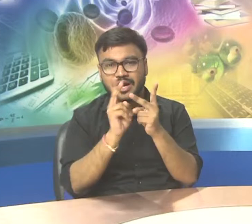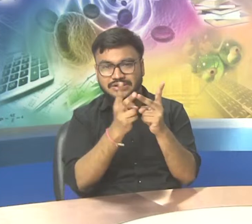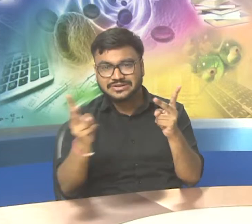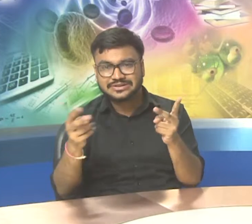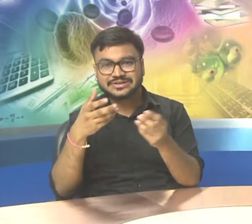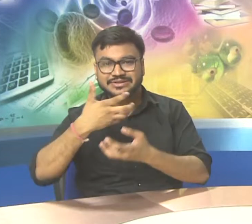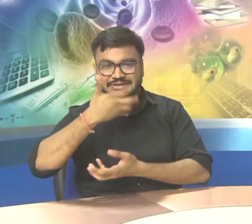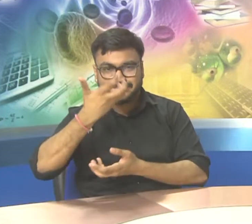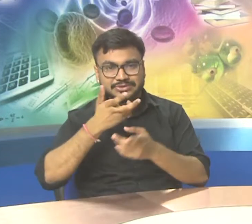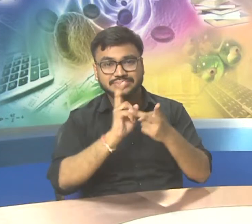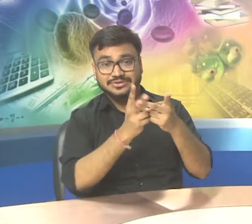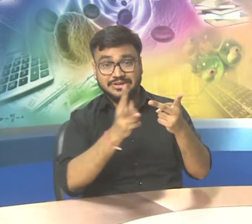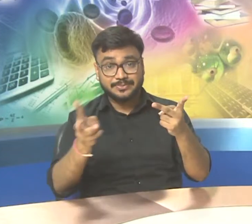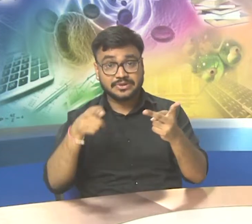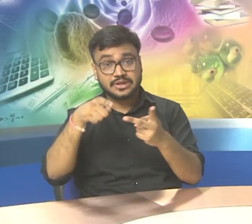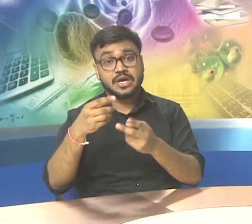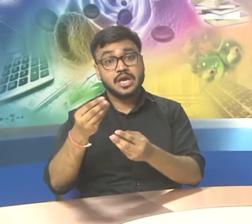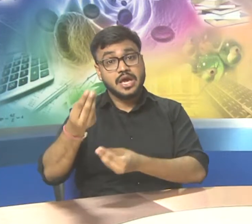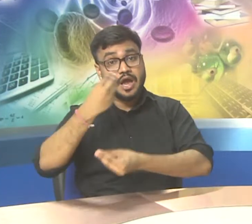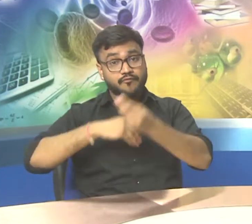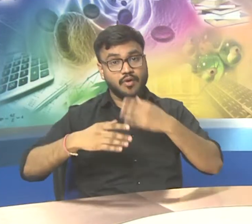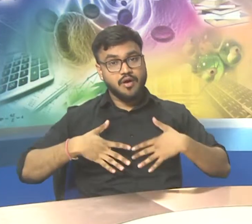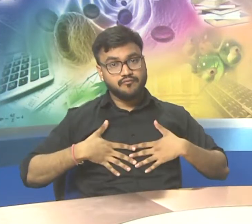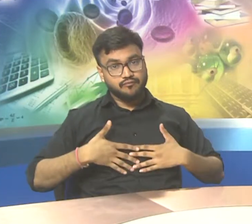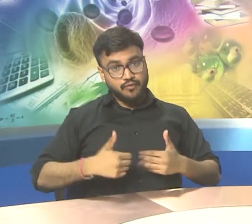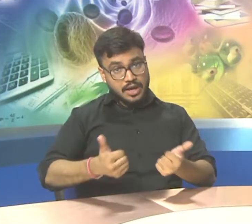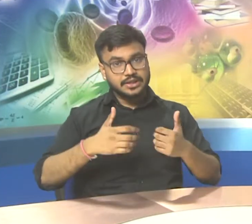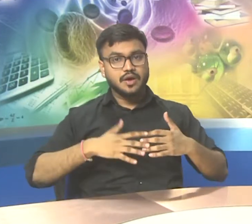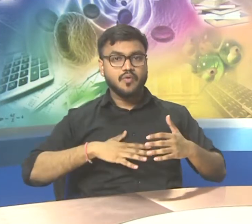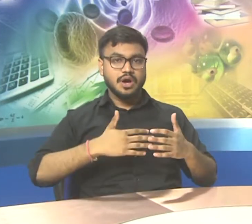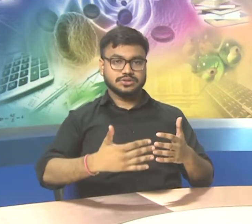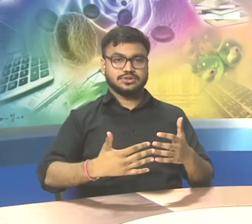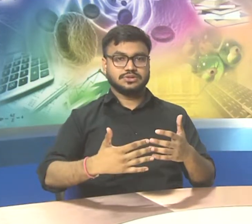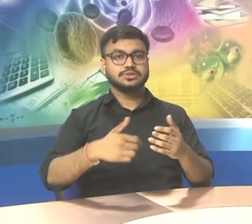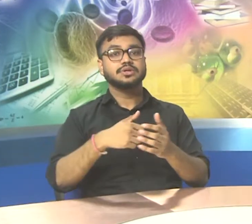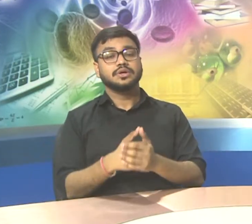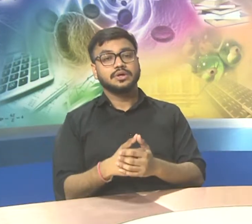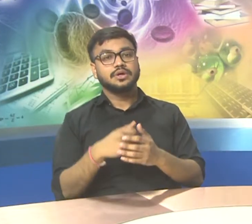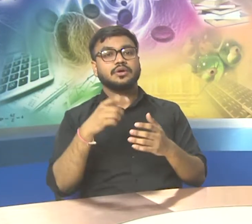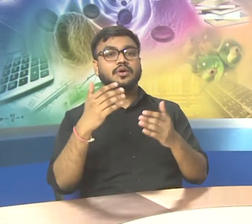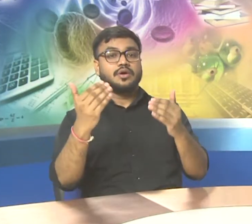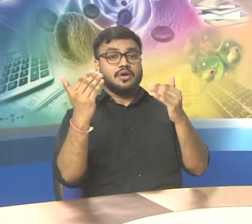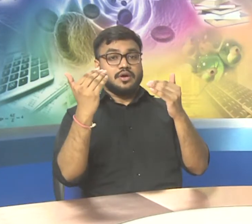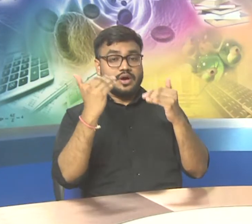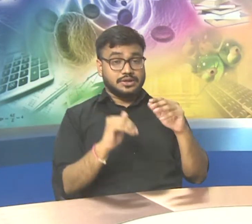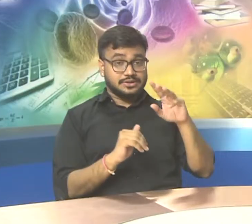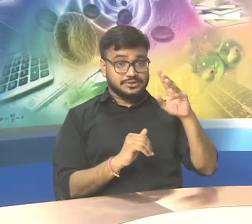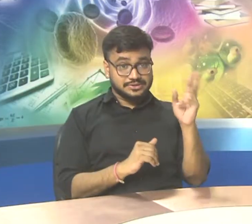like protein, vitamin, energy, fats,